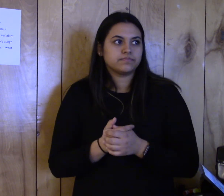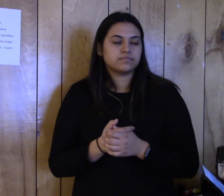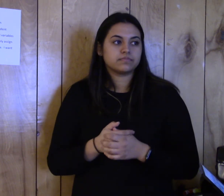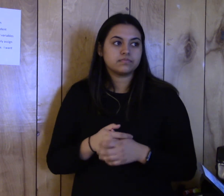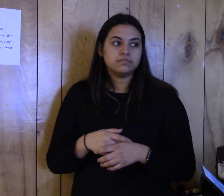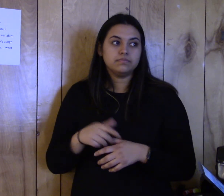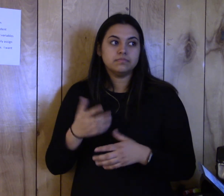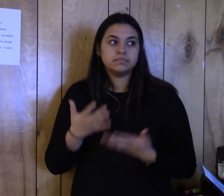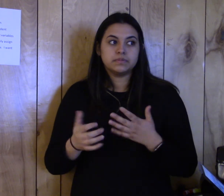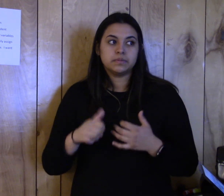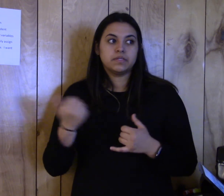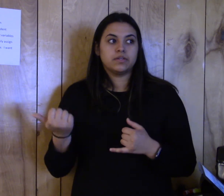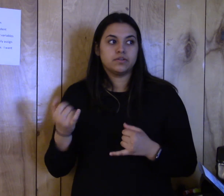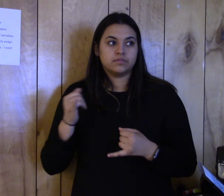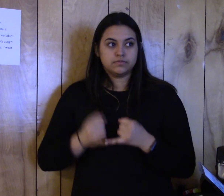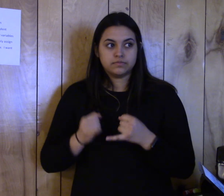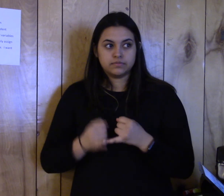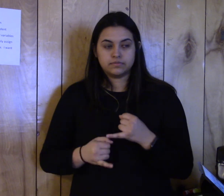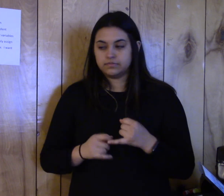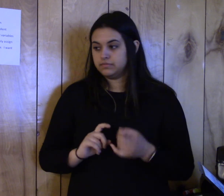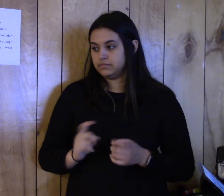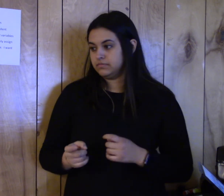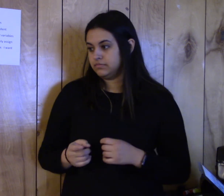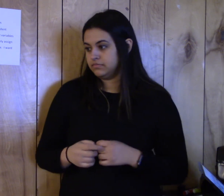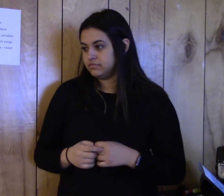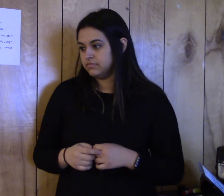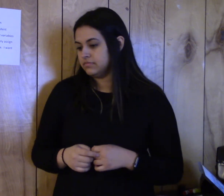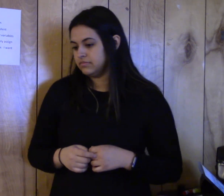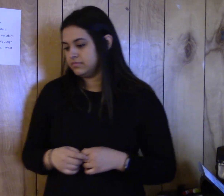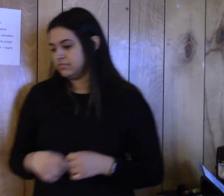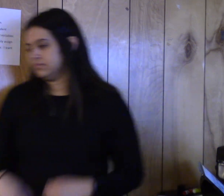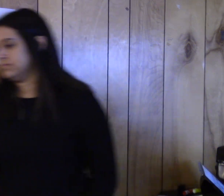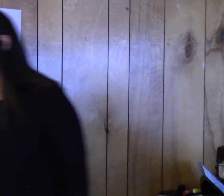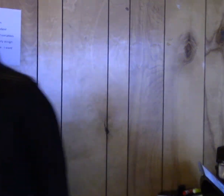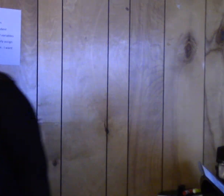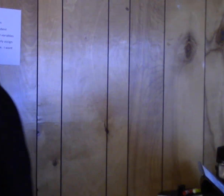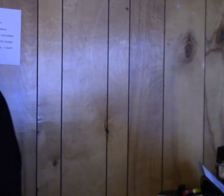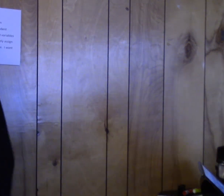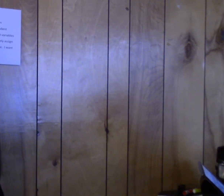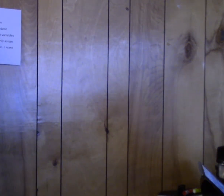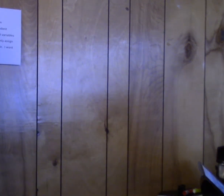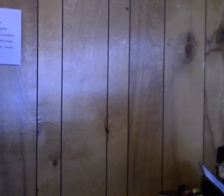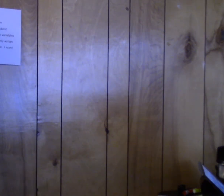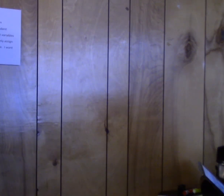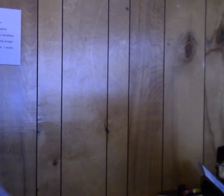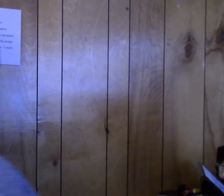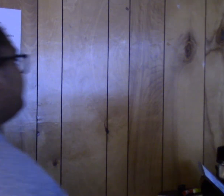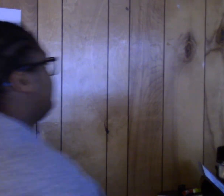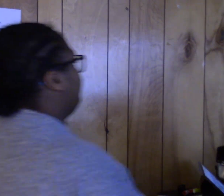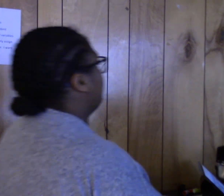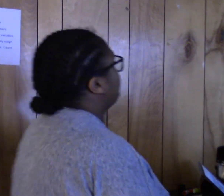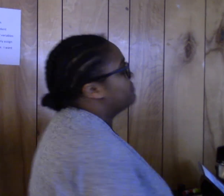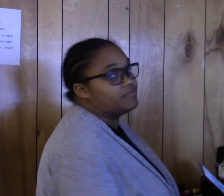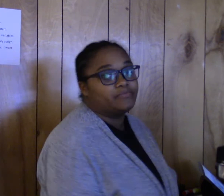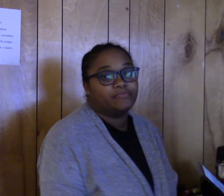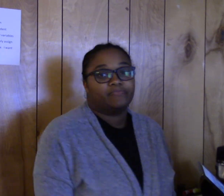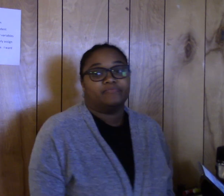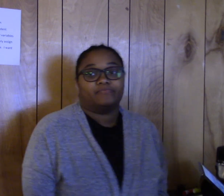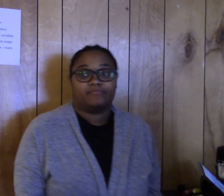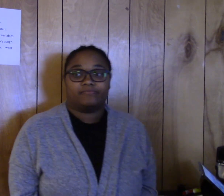at. Another outcome might be that if you have guns in your house, that there's a chance that your kids or neighbor kids or whatever